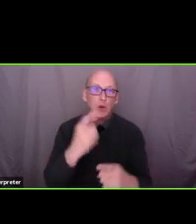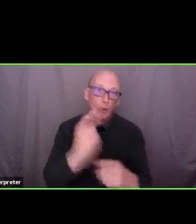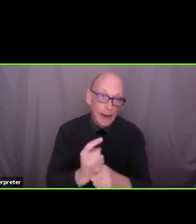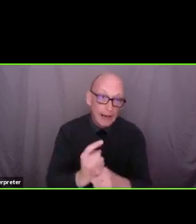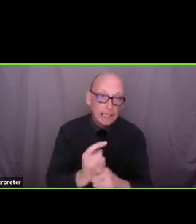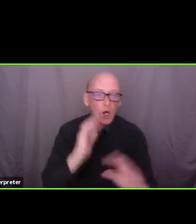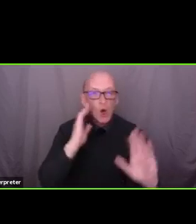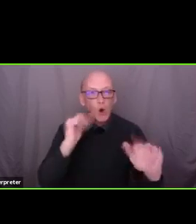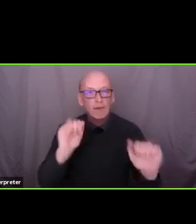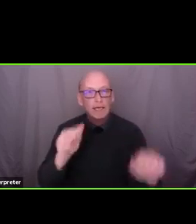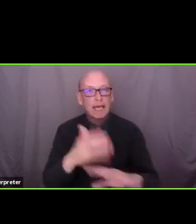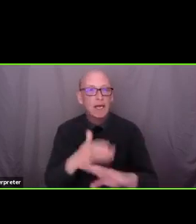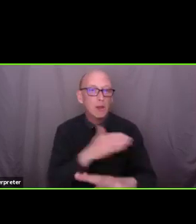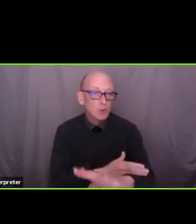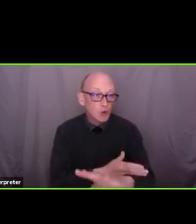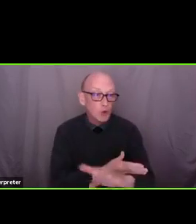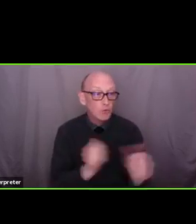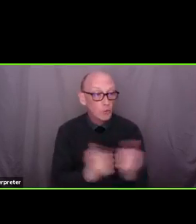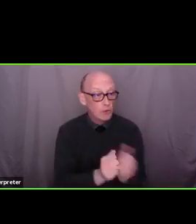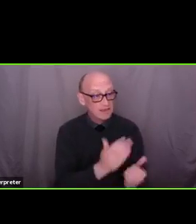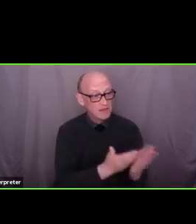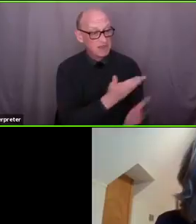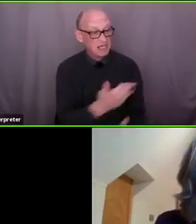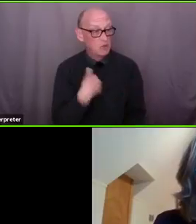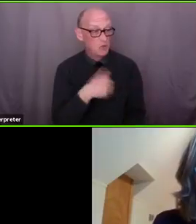can improve on the things that we're not.